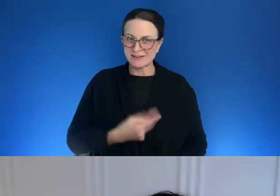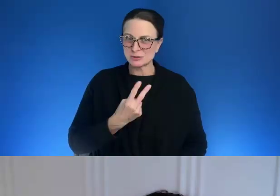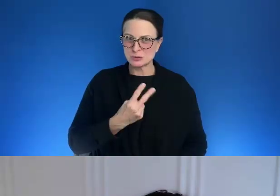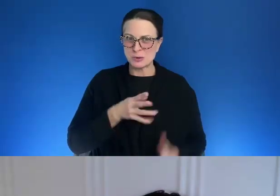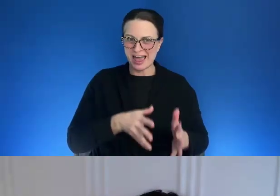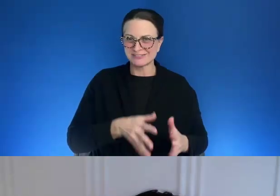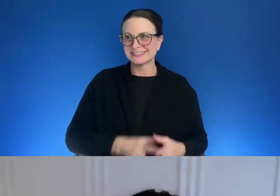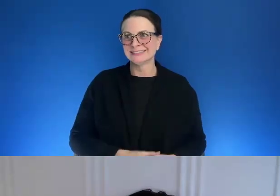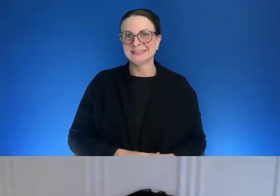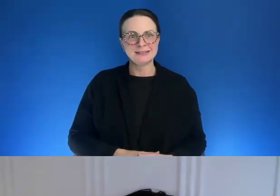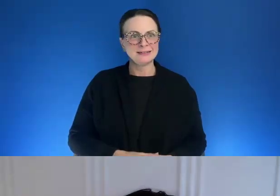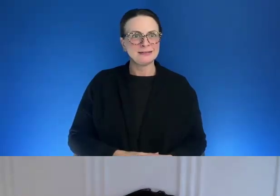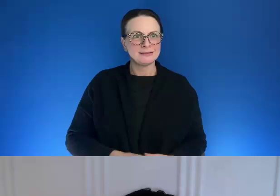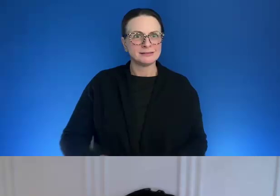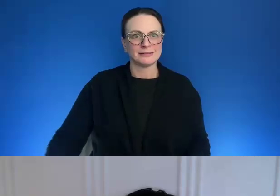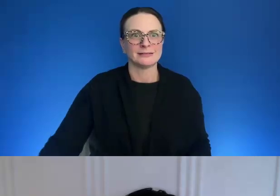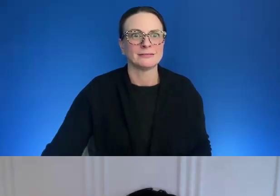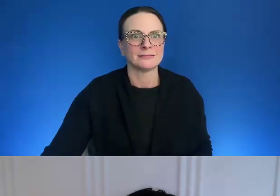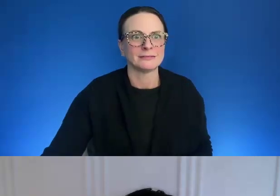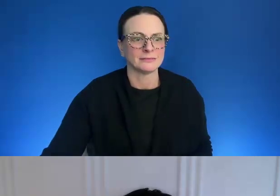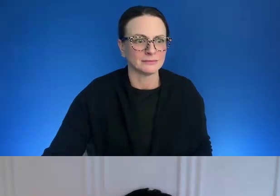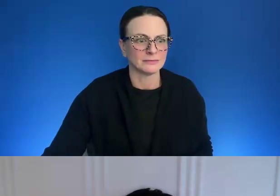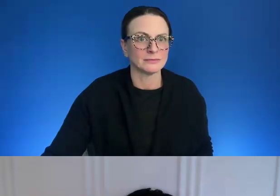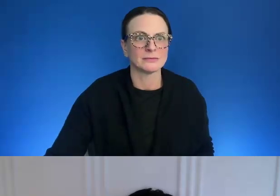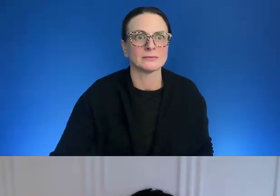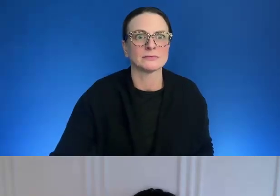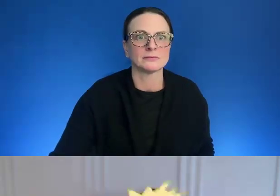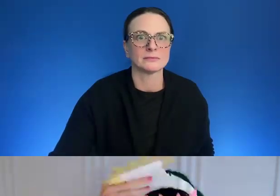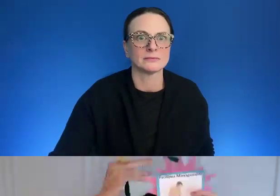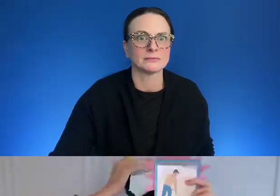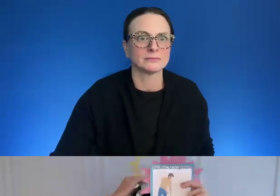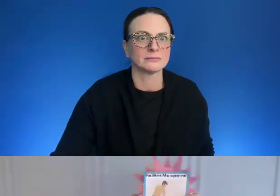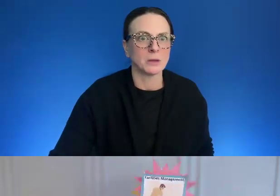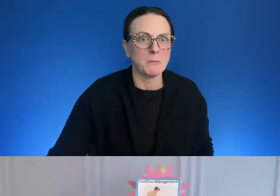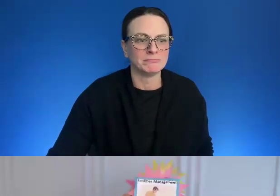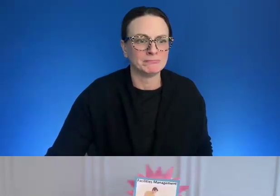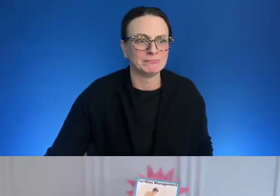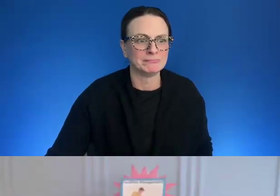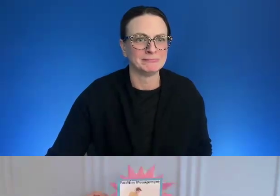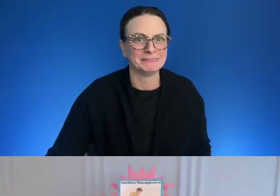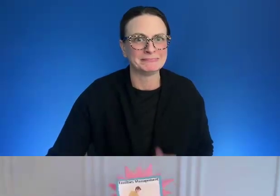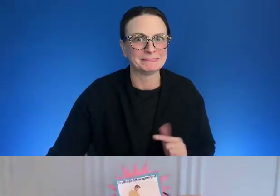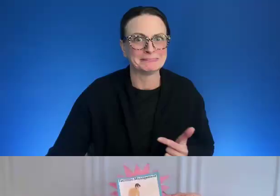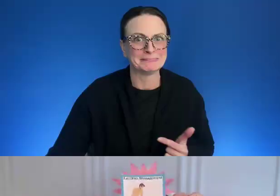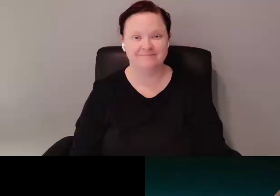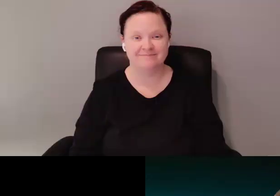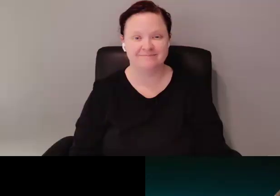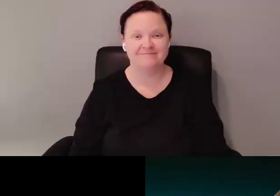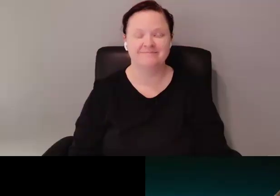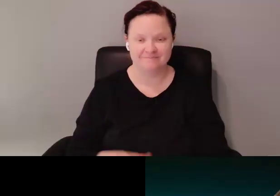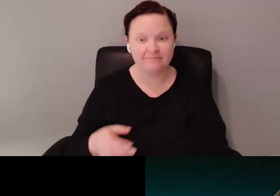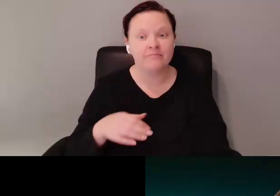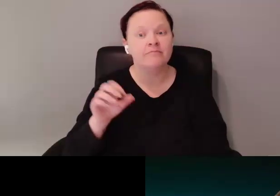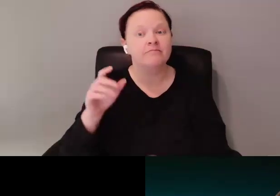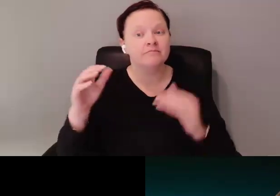two. So we've been heading downhill into the ugly, but facilities management, here we